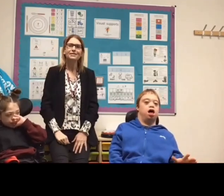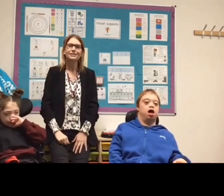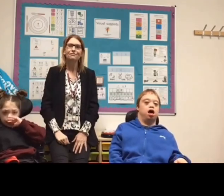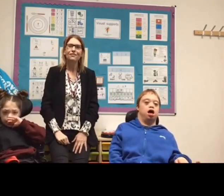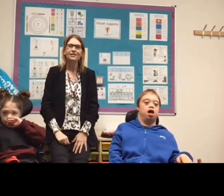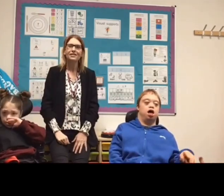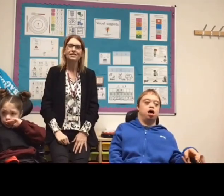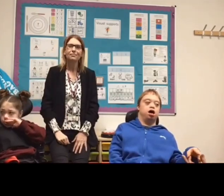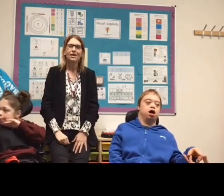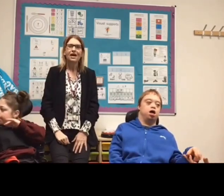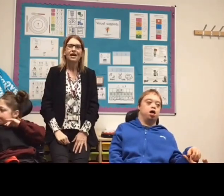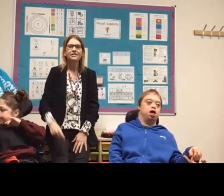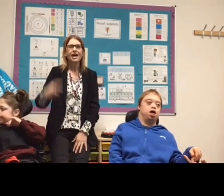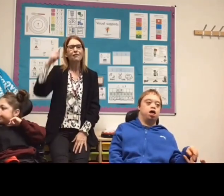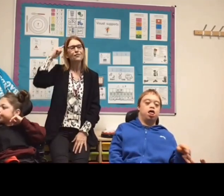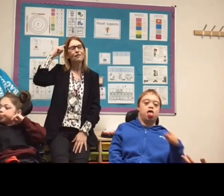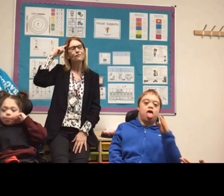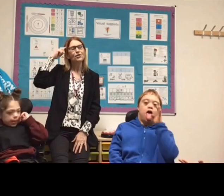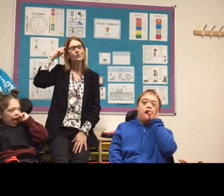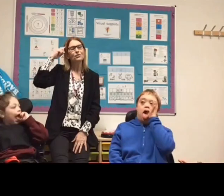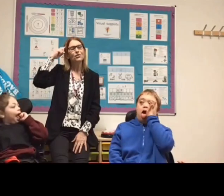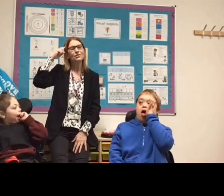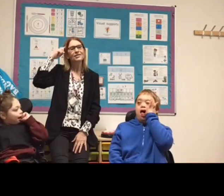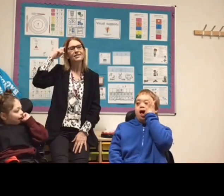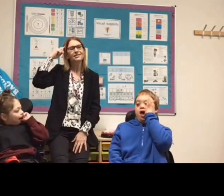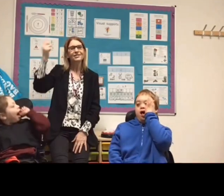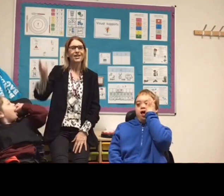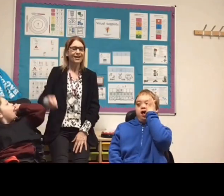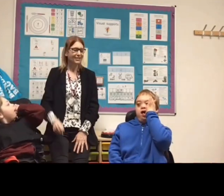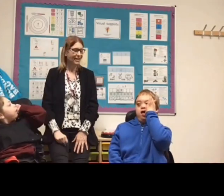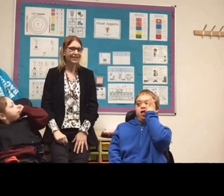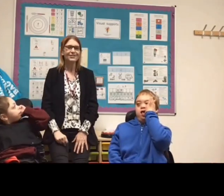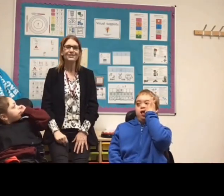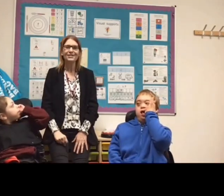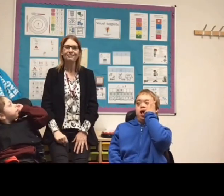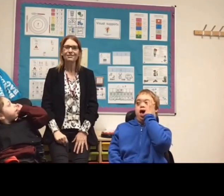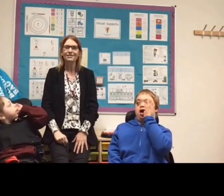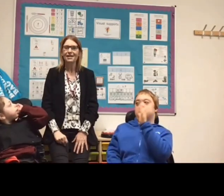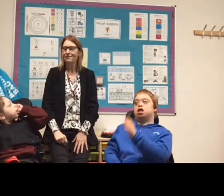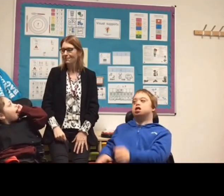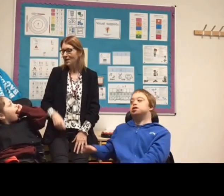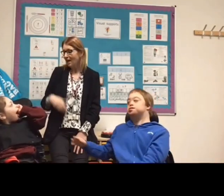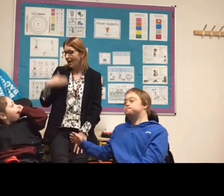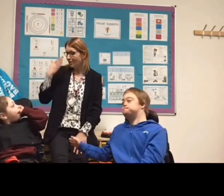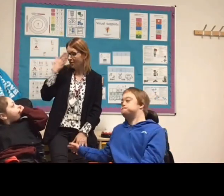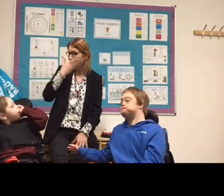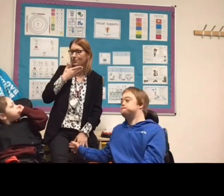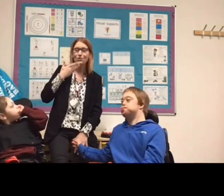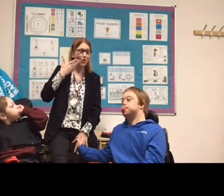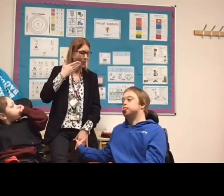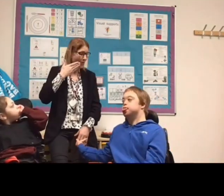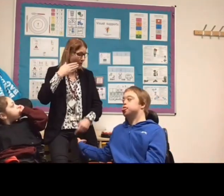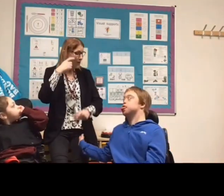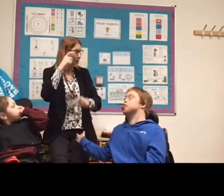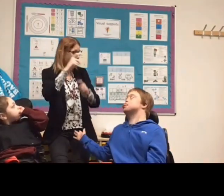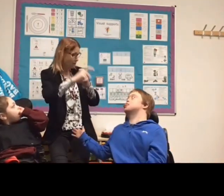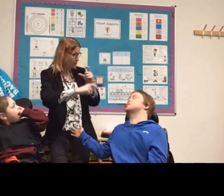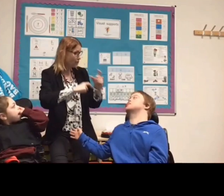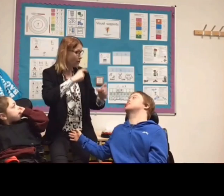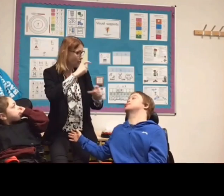matters affecting them, and to have their views considered and taken seriously. At our school, we have a